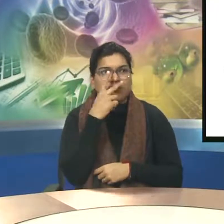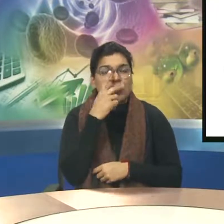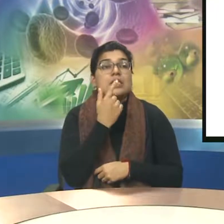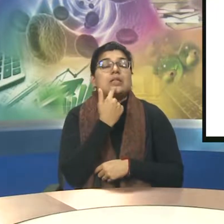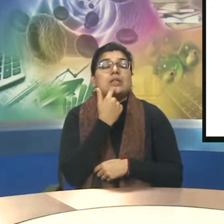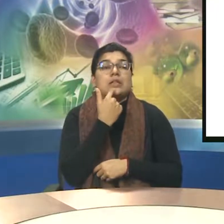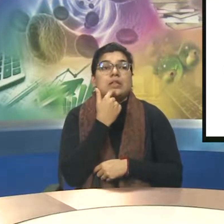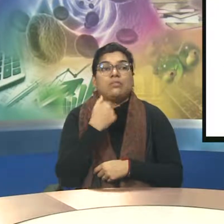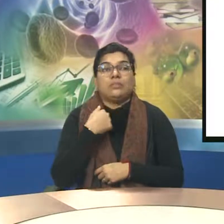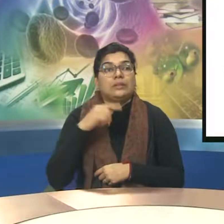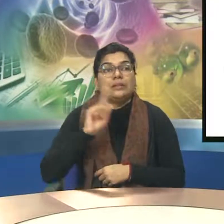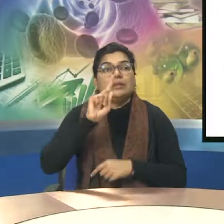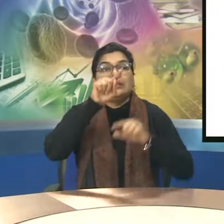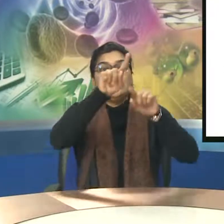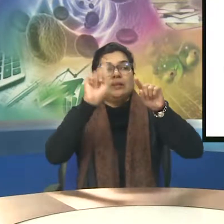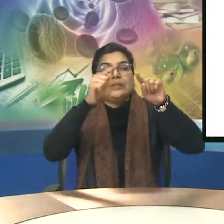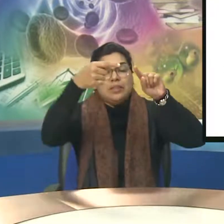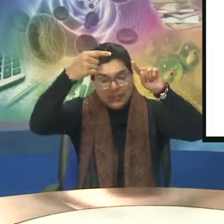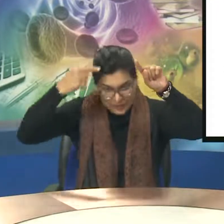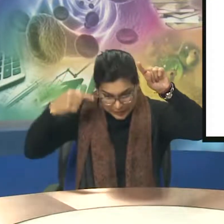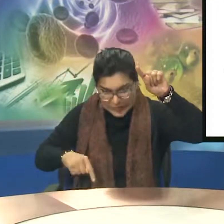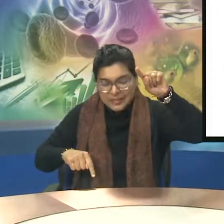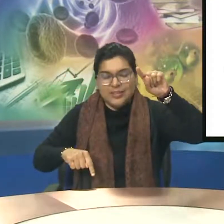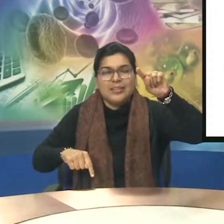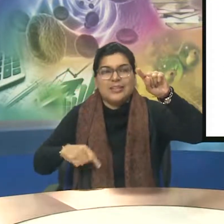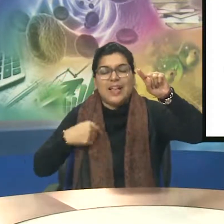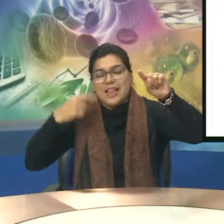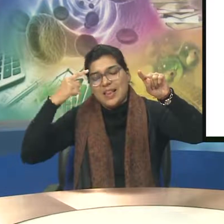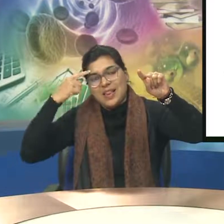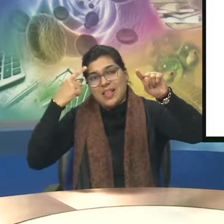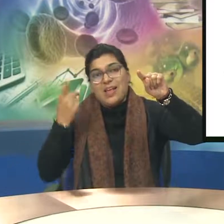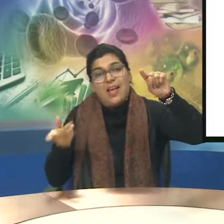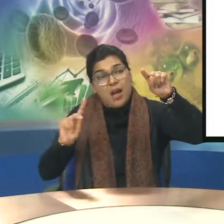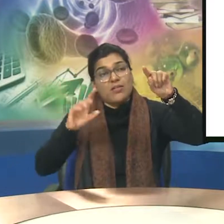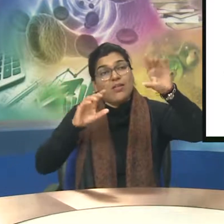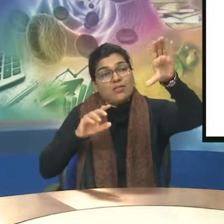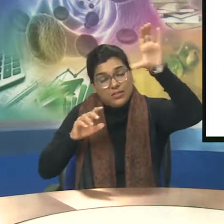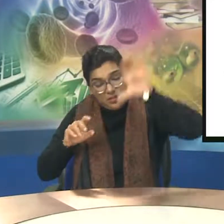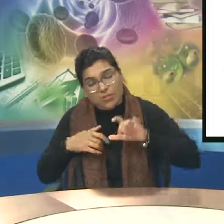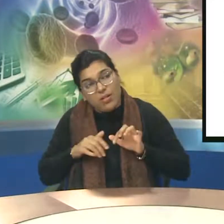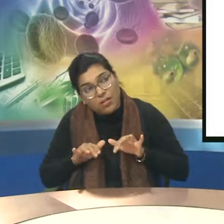Or what does the meaning of copy? Copy means